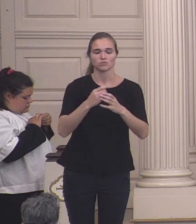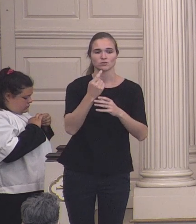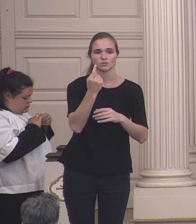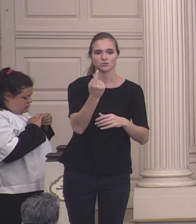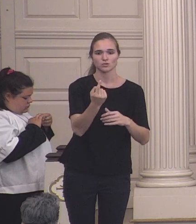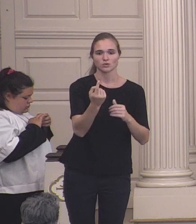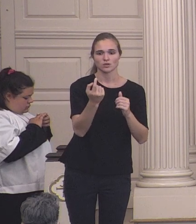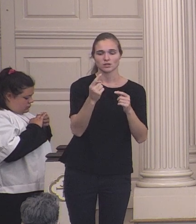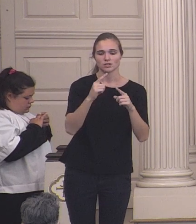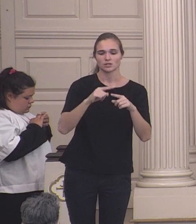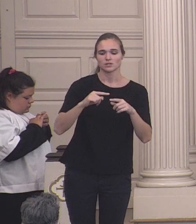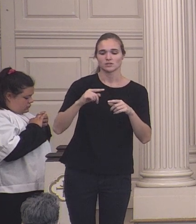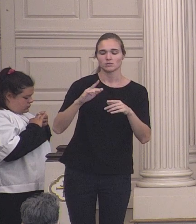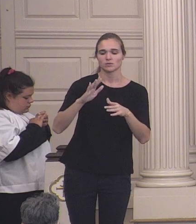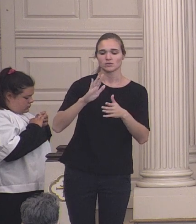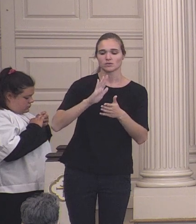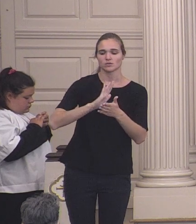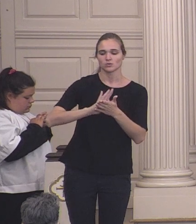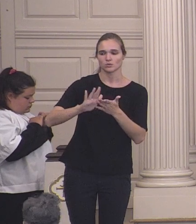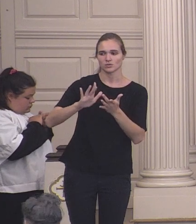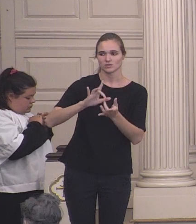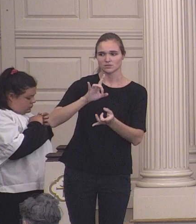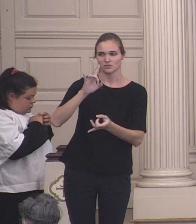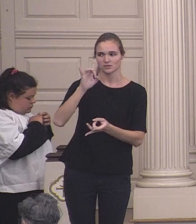Holy Spirit.